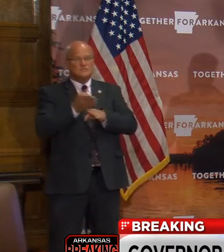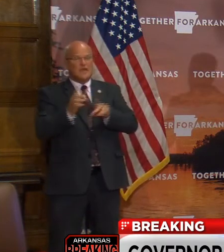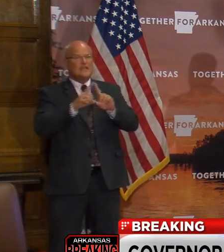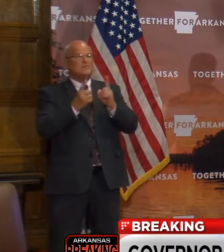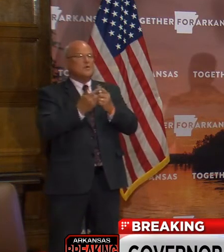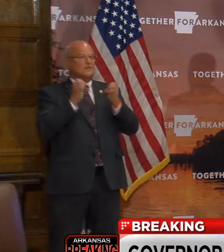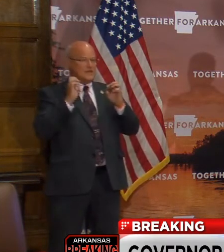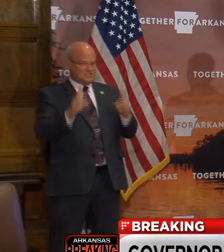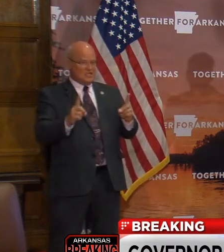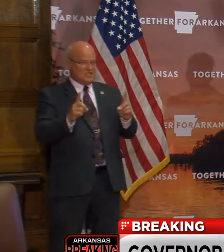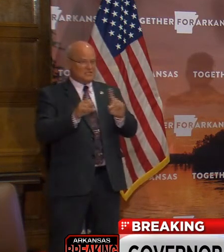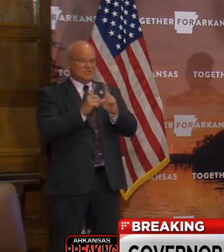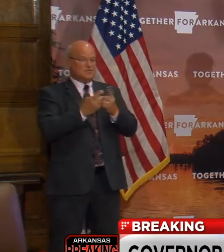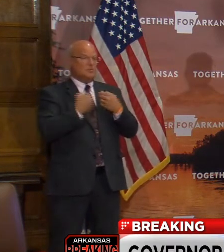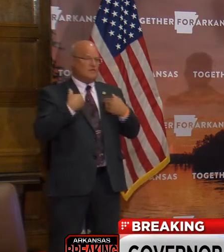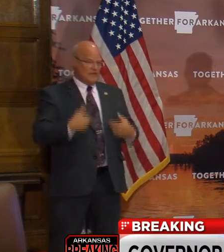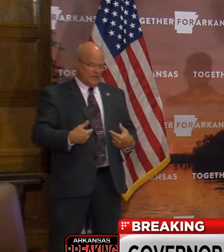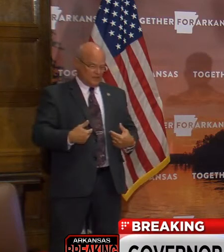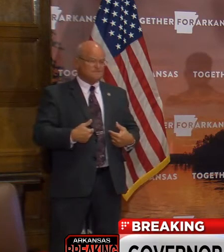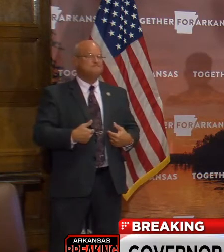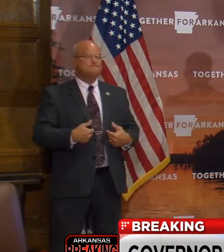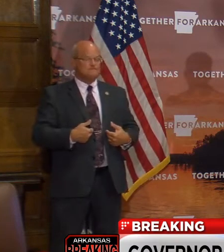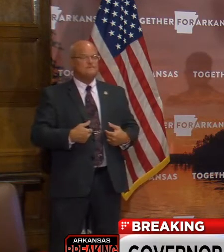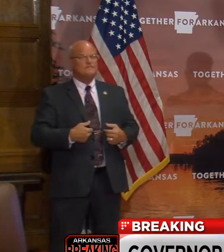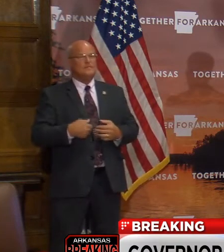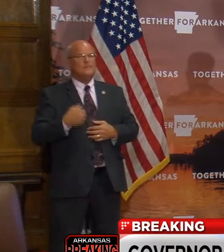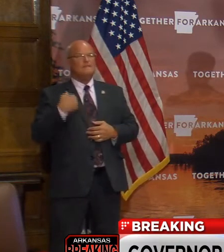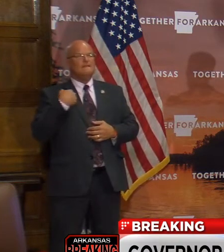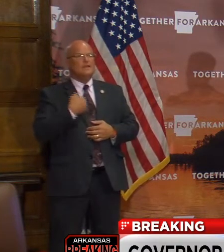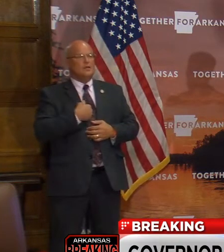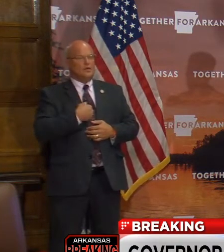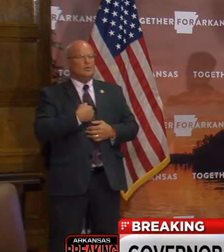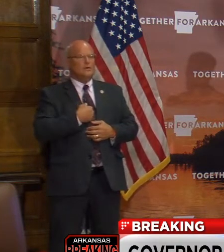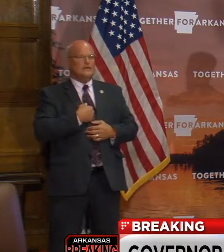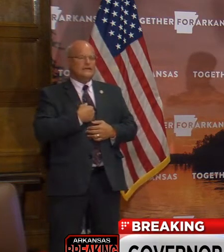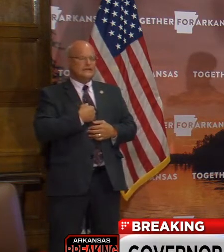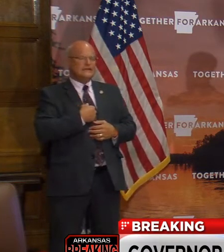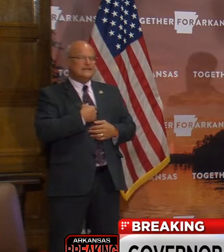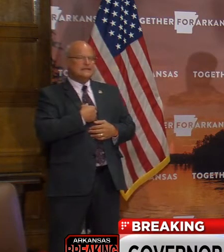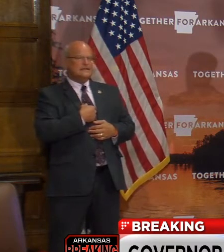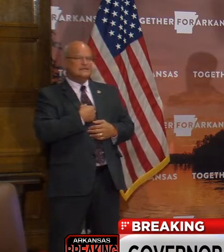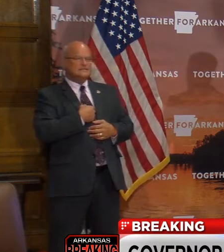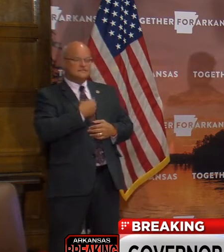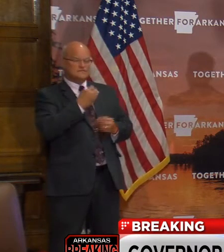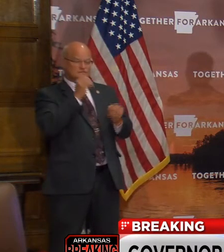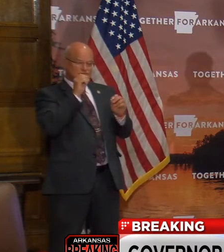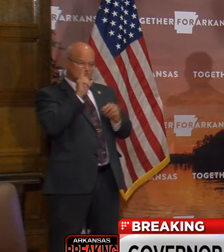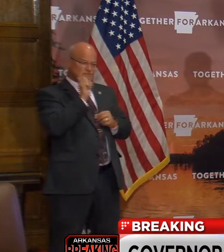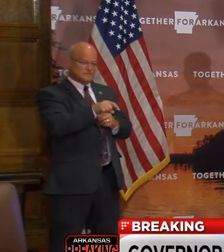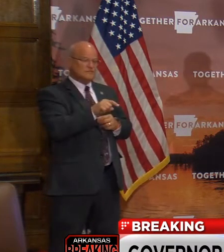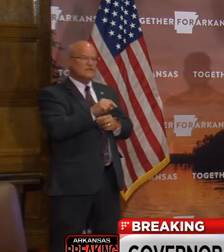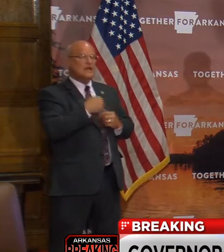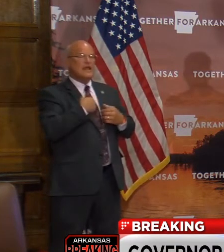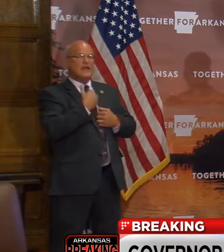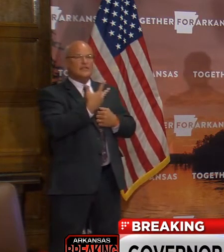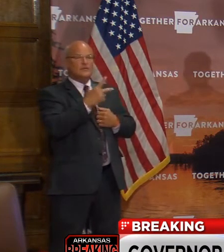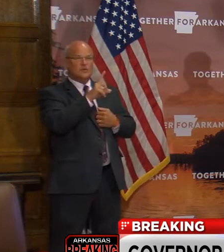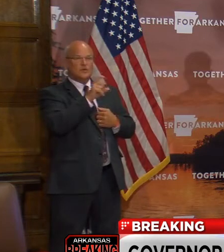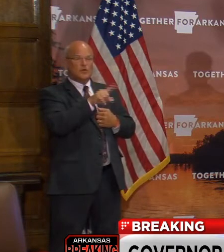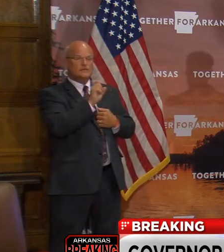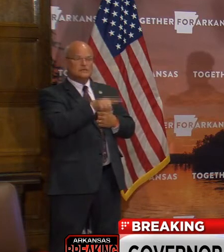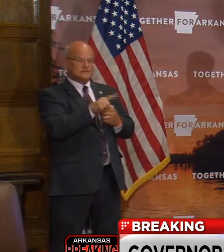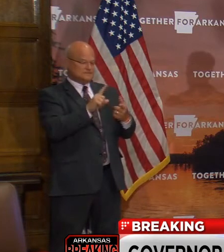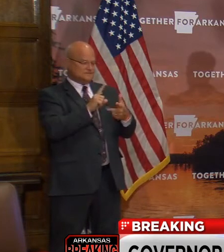of Education and the Departments of Health. We tasked that group to answer three questions. One is,